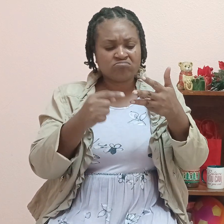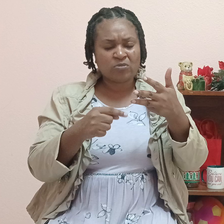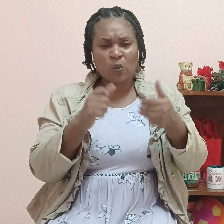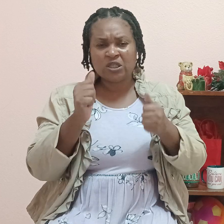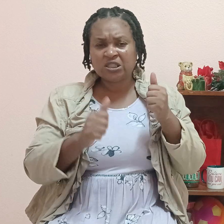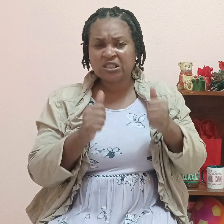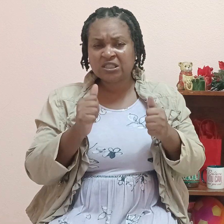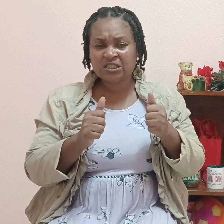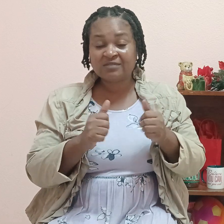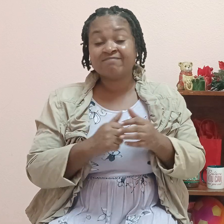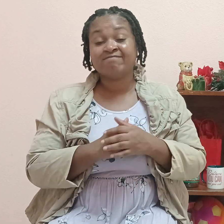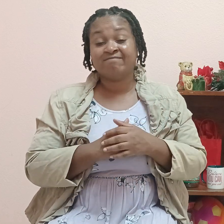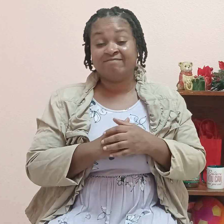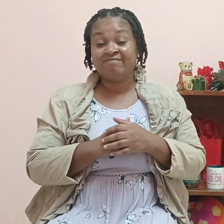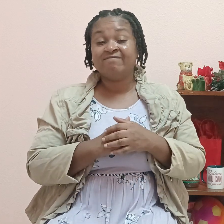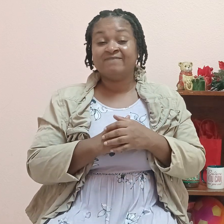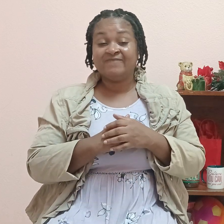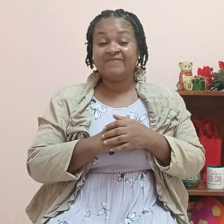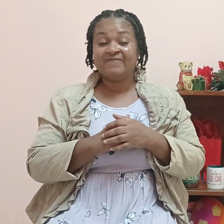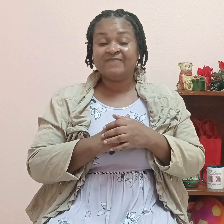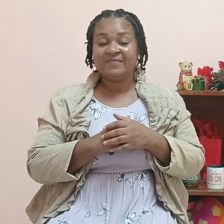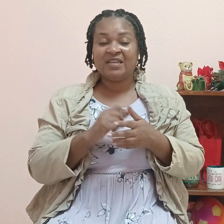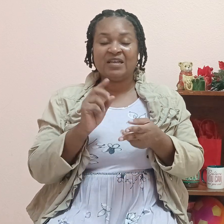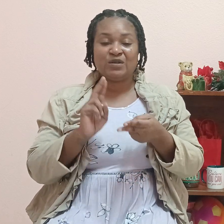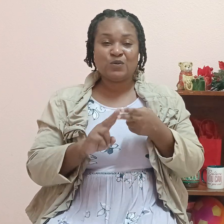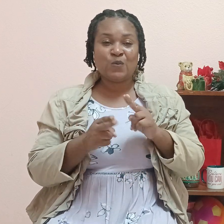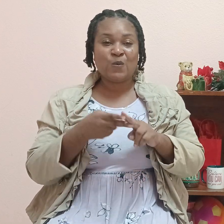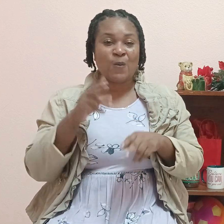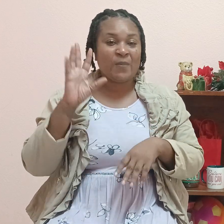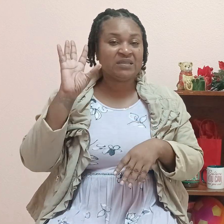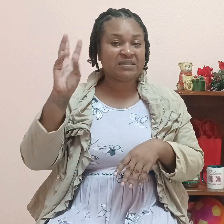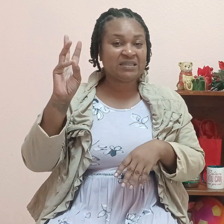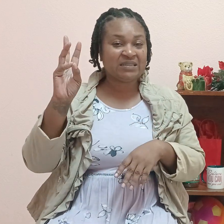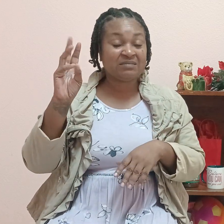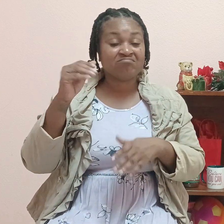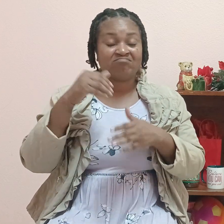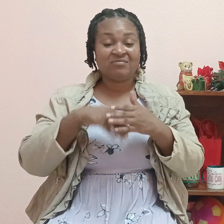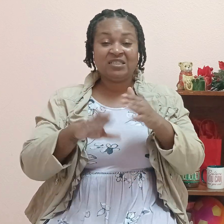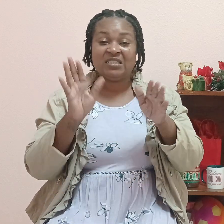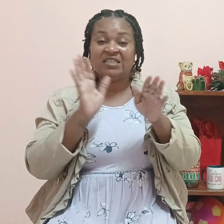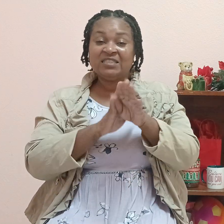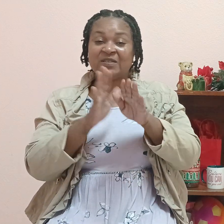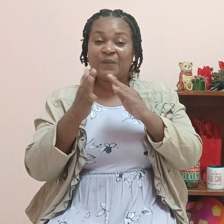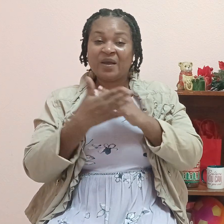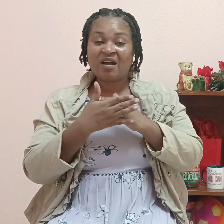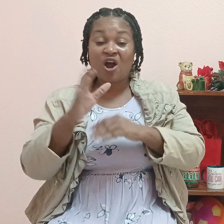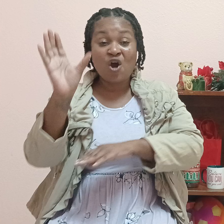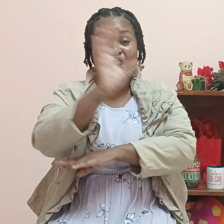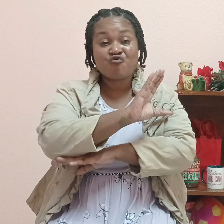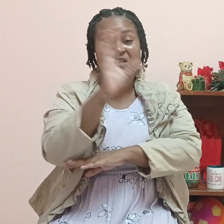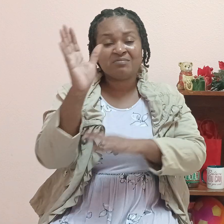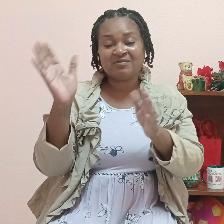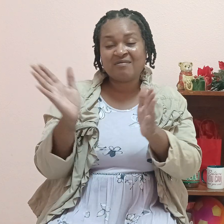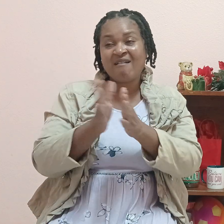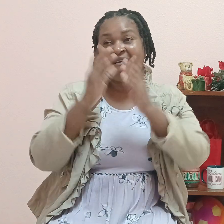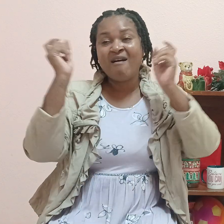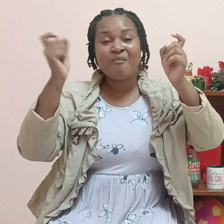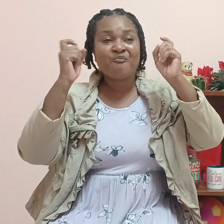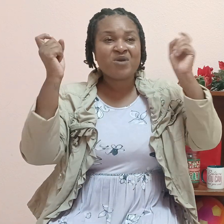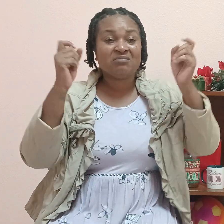Question 6. In Jamaica, Christmas celebrations often include a service on